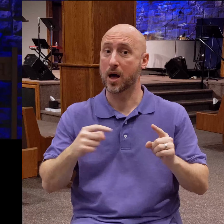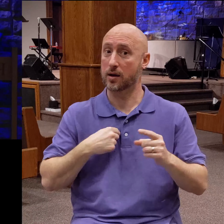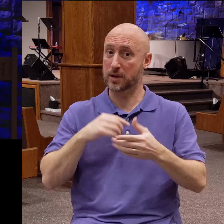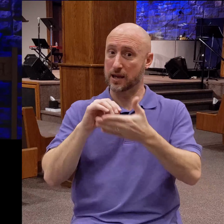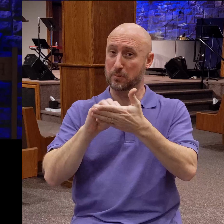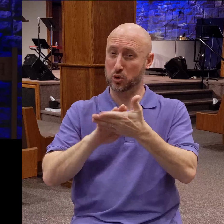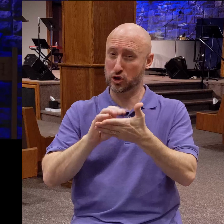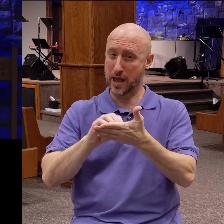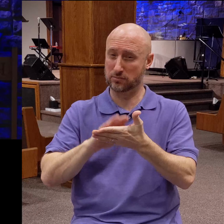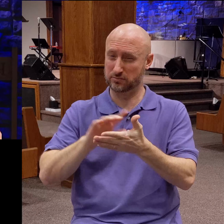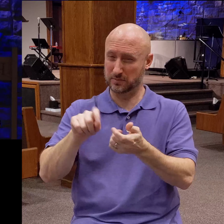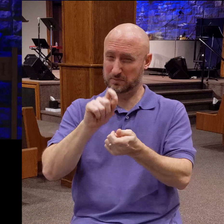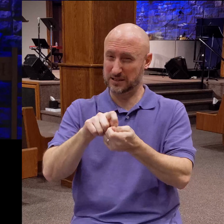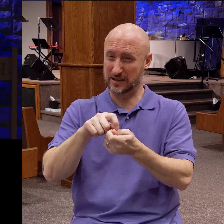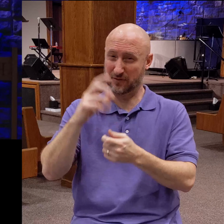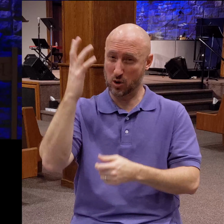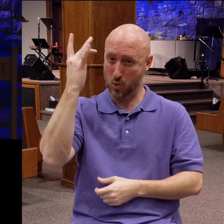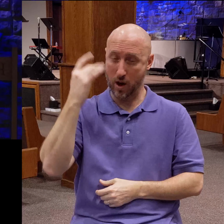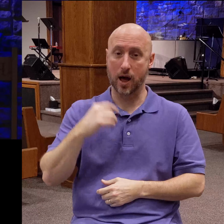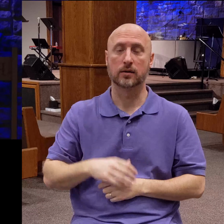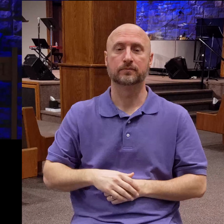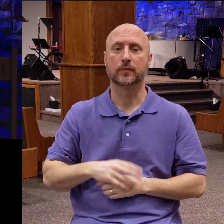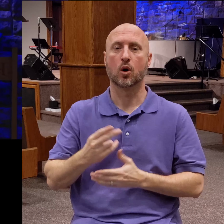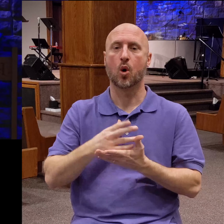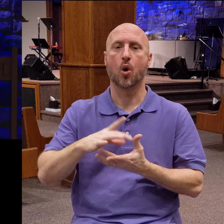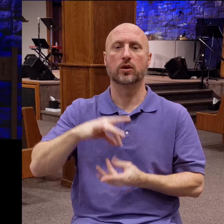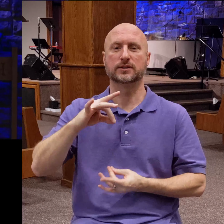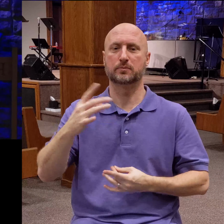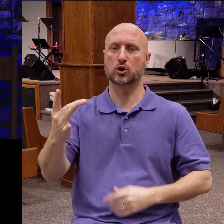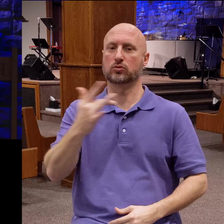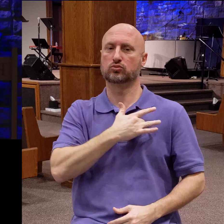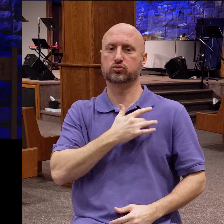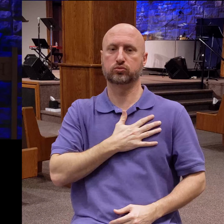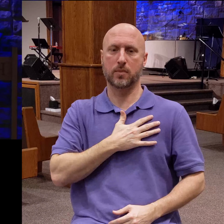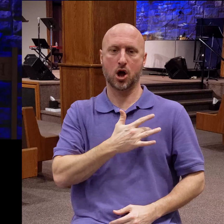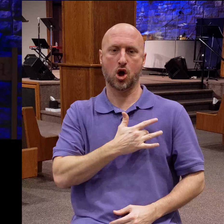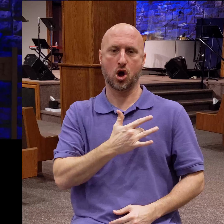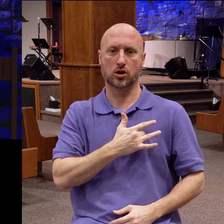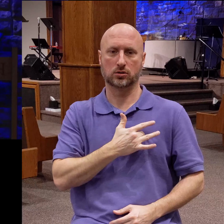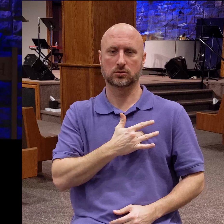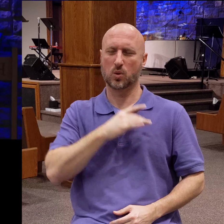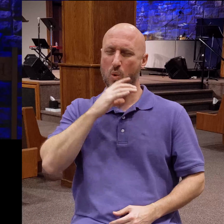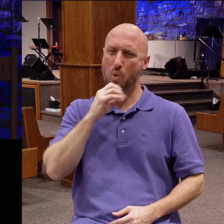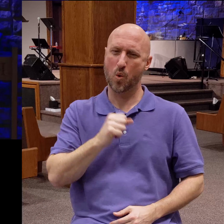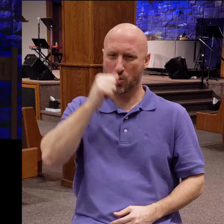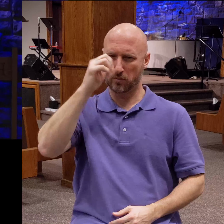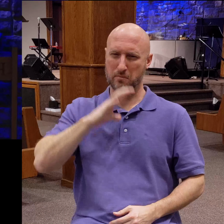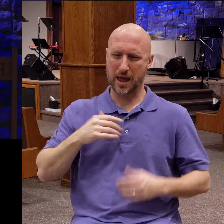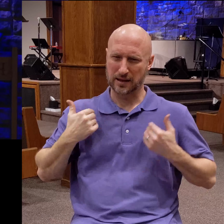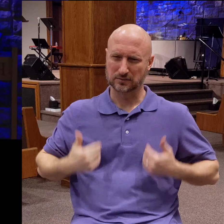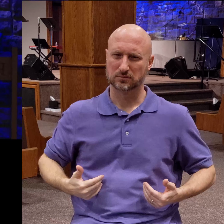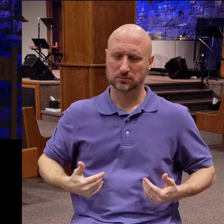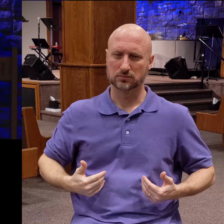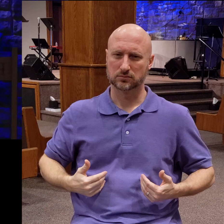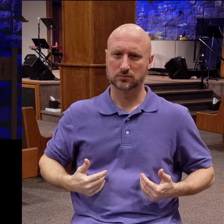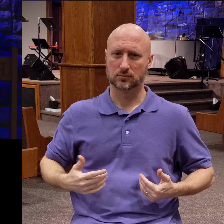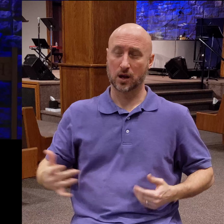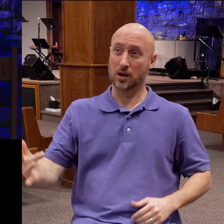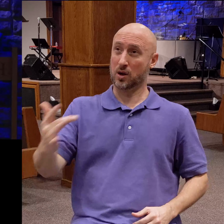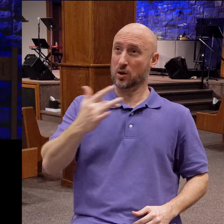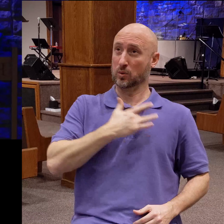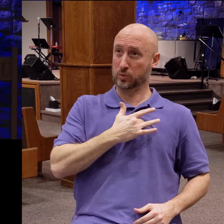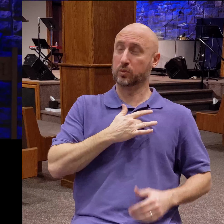But the things I did write, the Holy Spirit moved on my heart as an old, old man, is so that